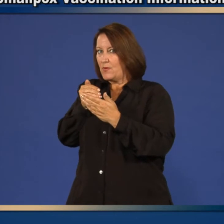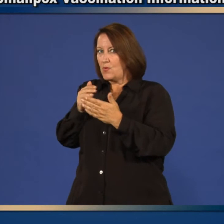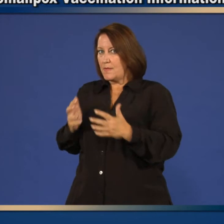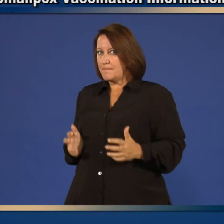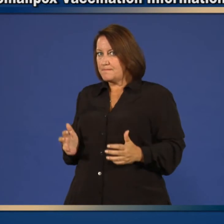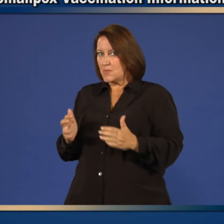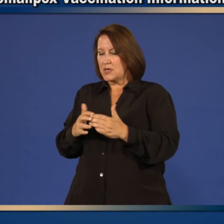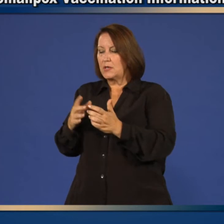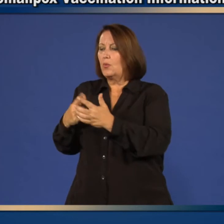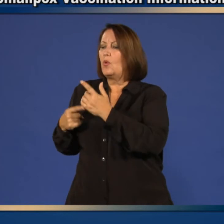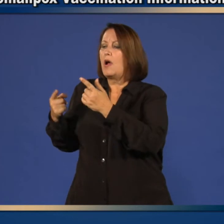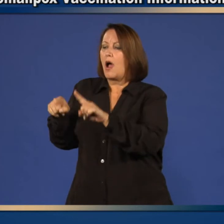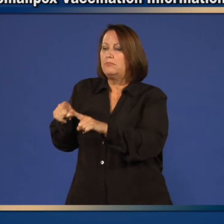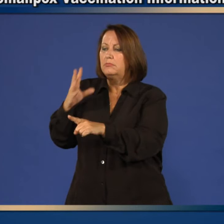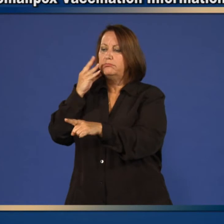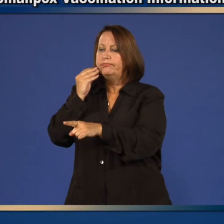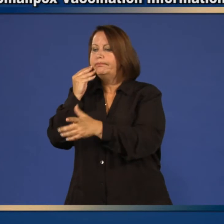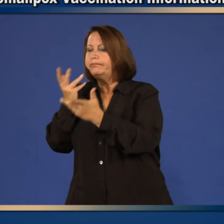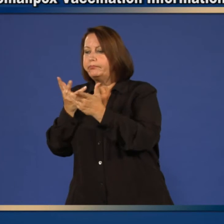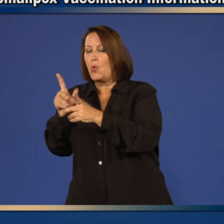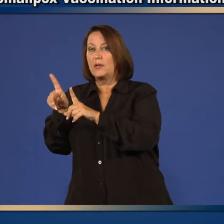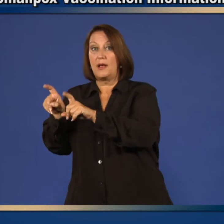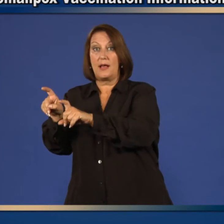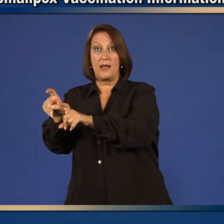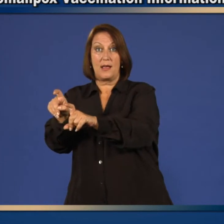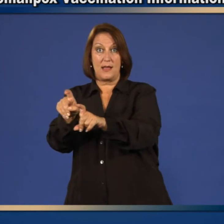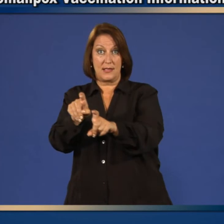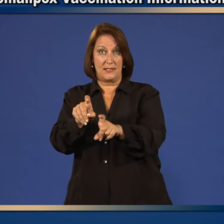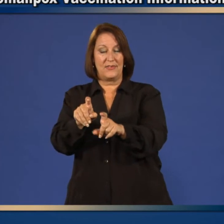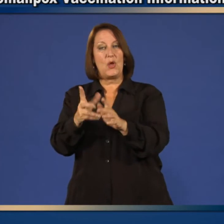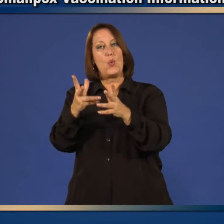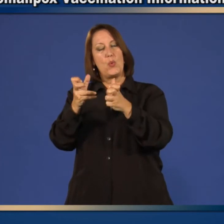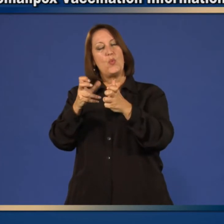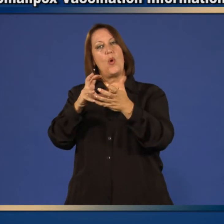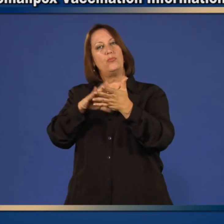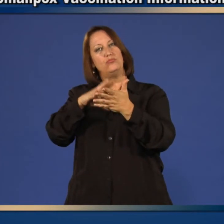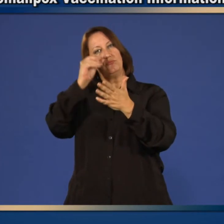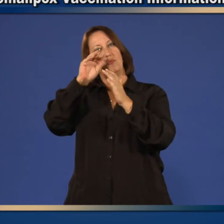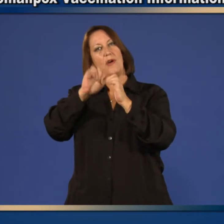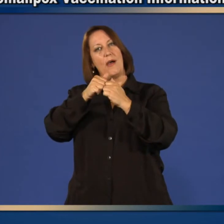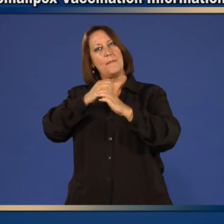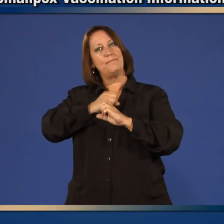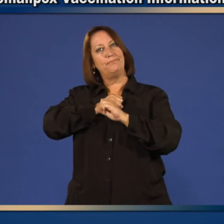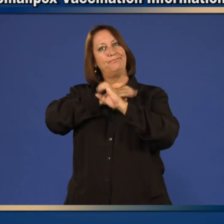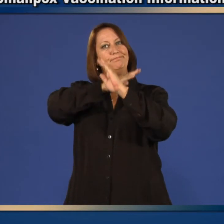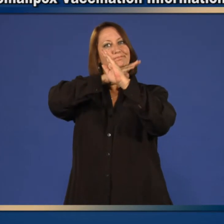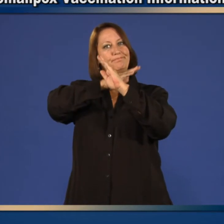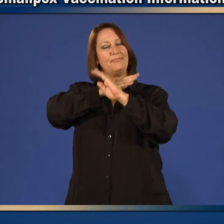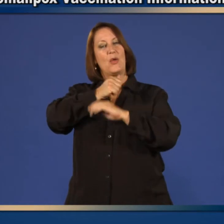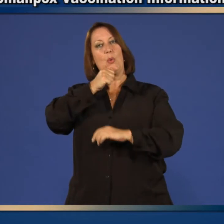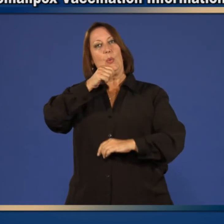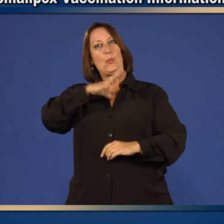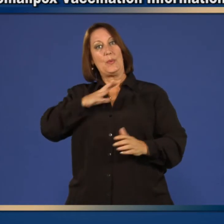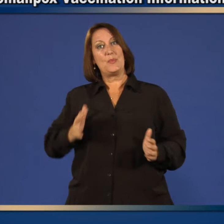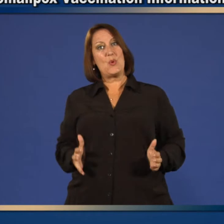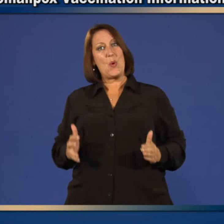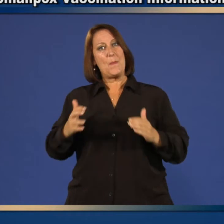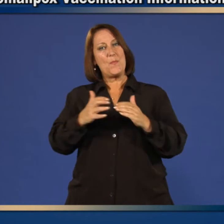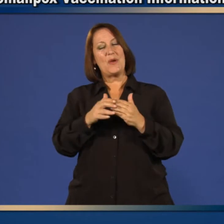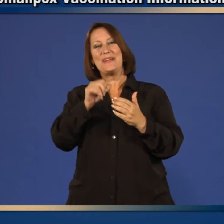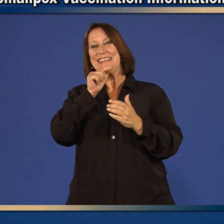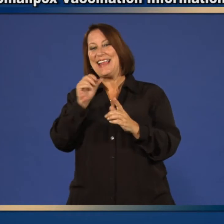just before they became pregnant. This is being done in order to help prevent pregnant women from